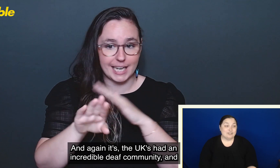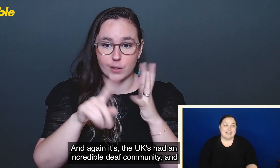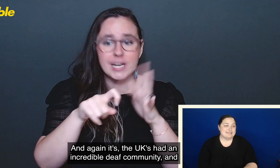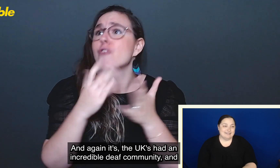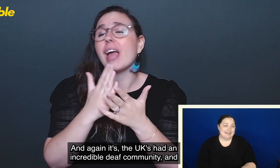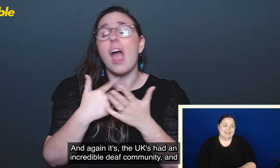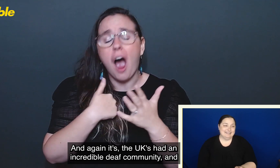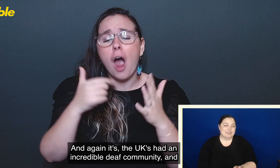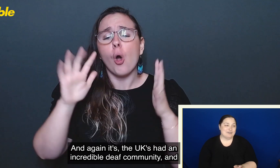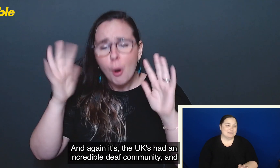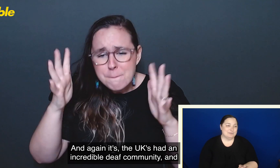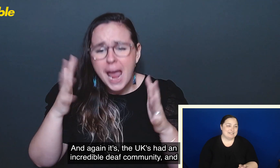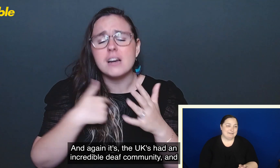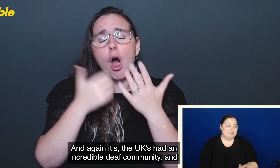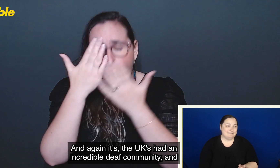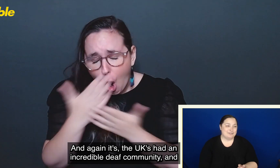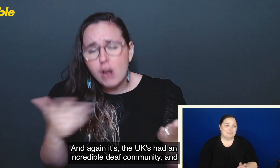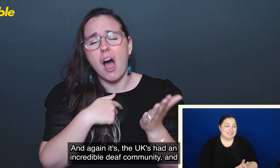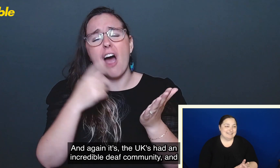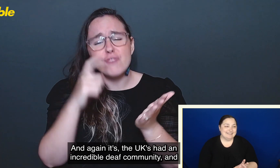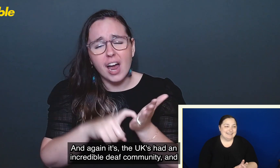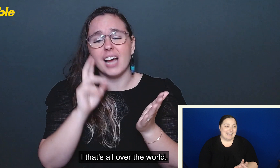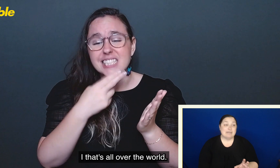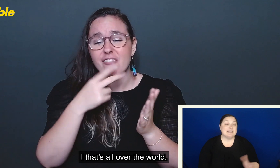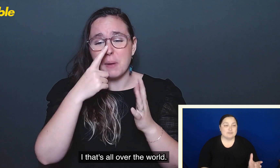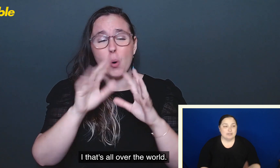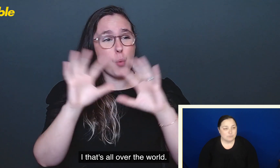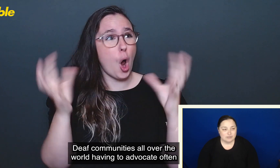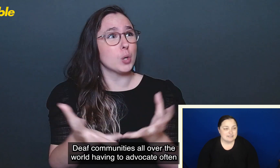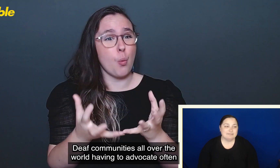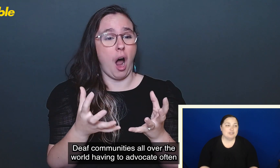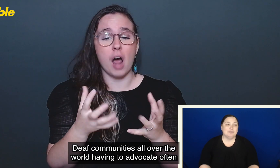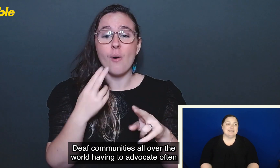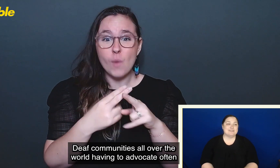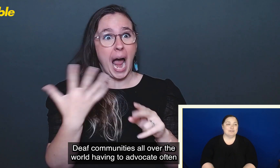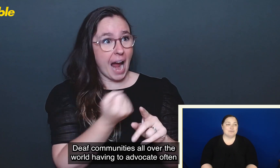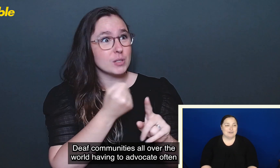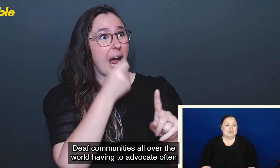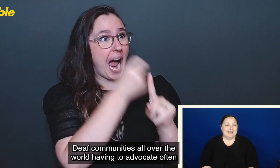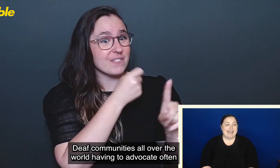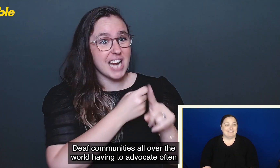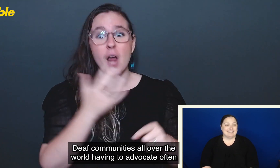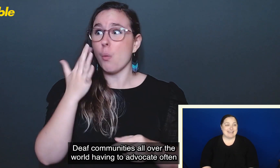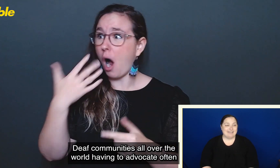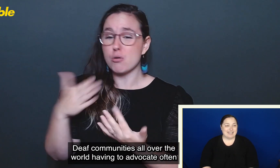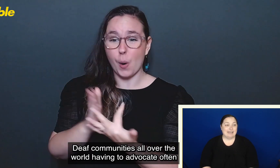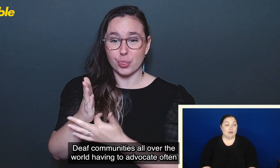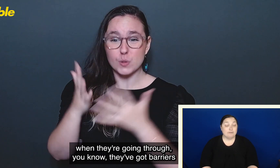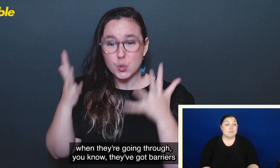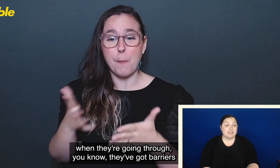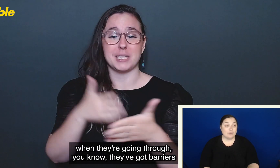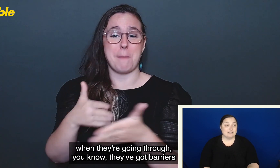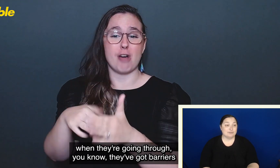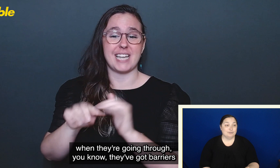the UK has had an incredible deaf community. And I mean, that's all over the world. Deaf communities all over the world having to advocate.